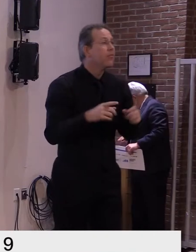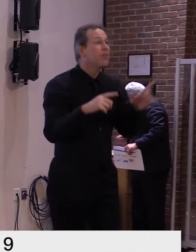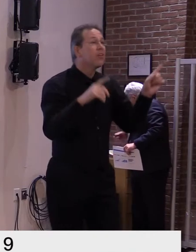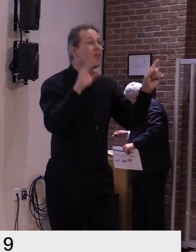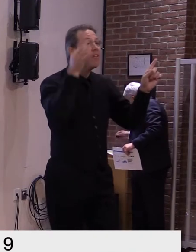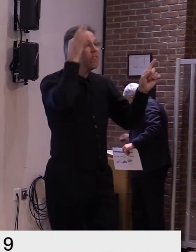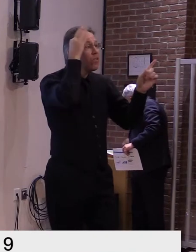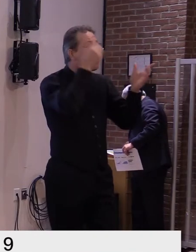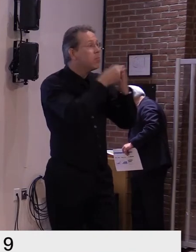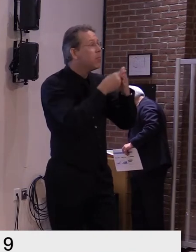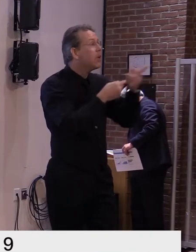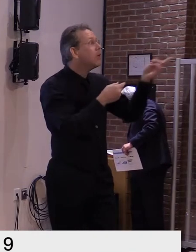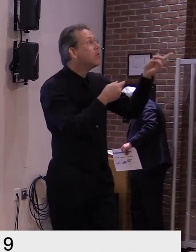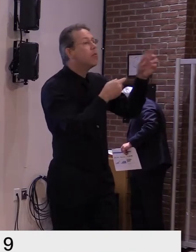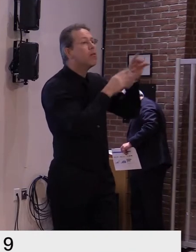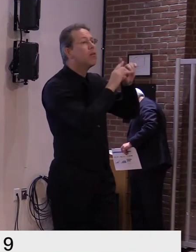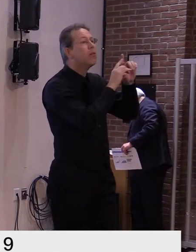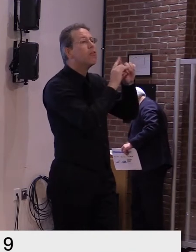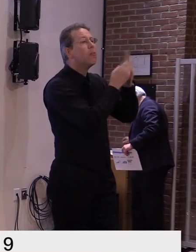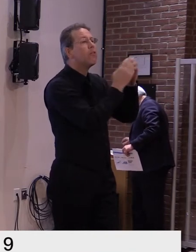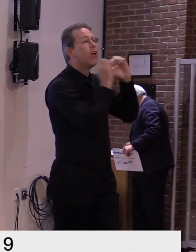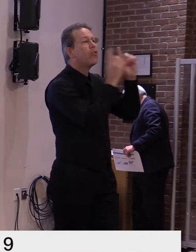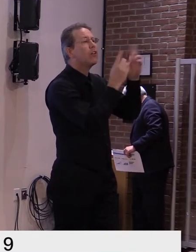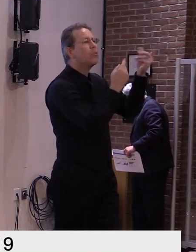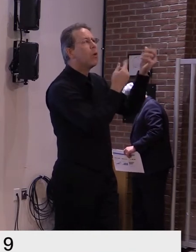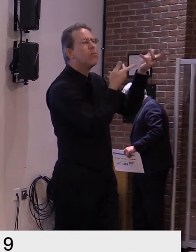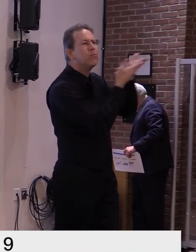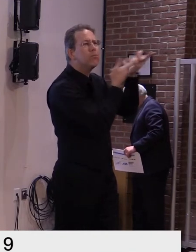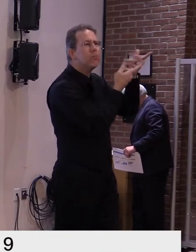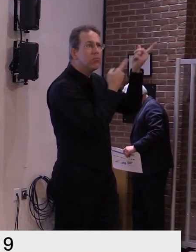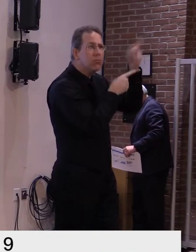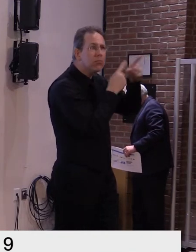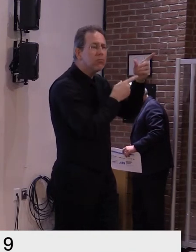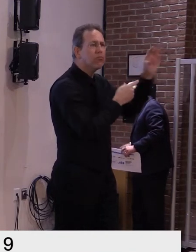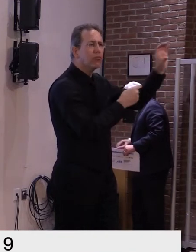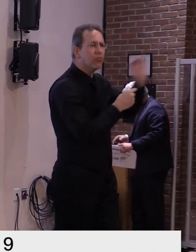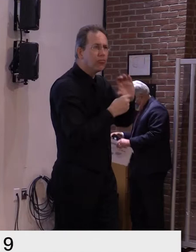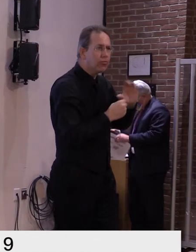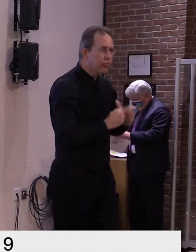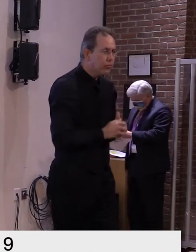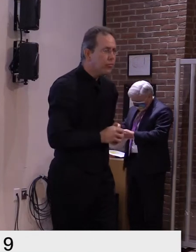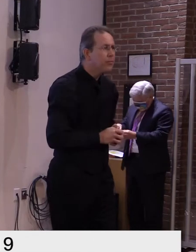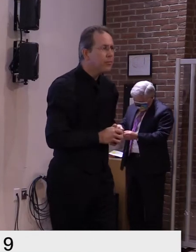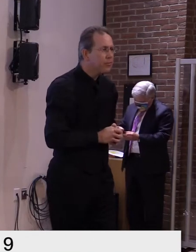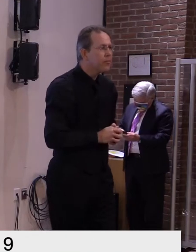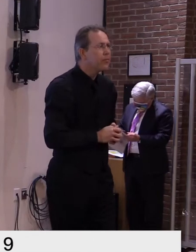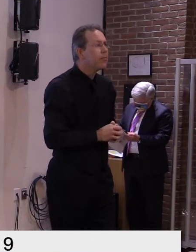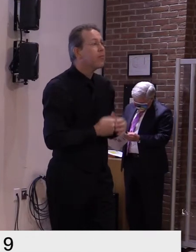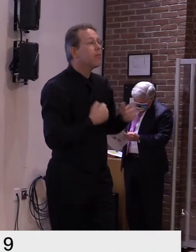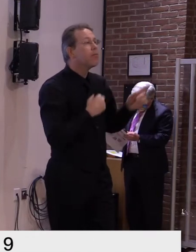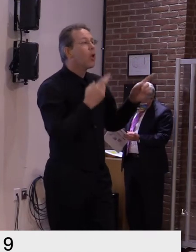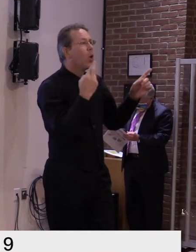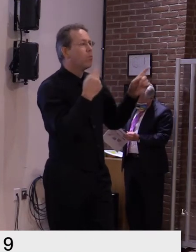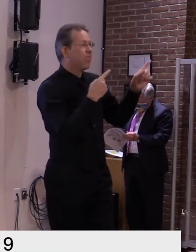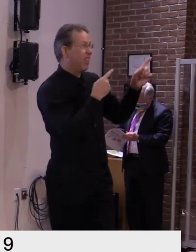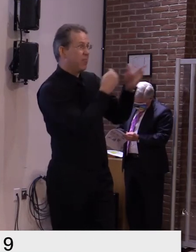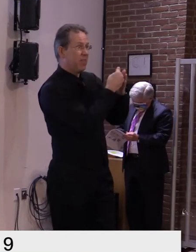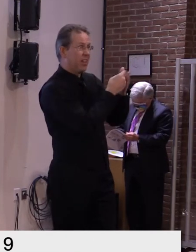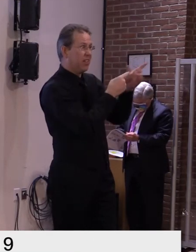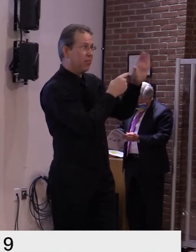funds. But since the funds are being delivered through these existing programs, we expect to receive the funds at the state level fairly